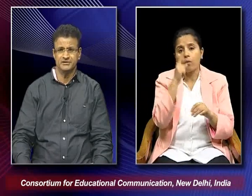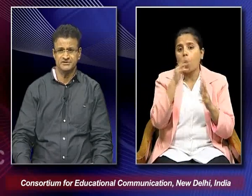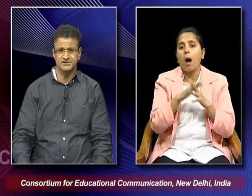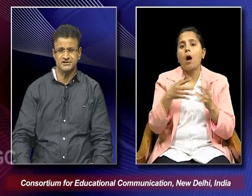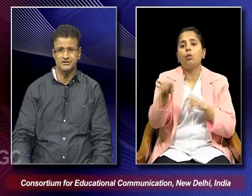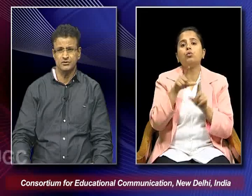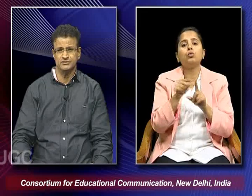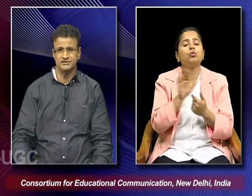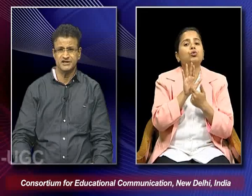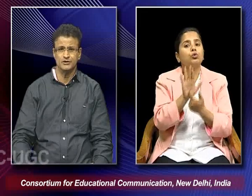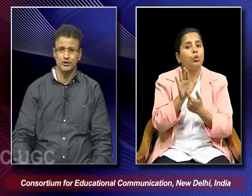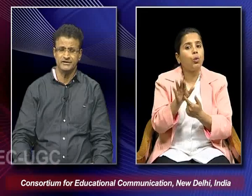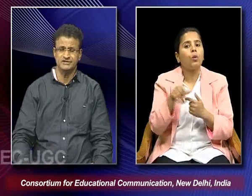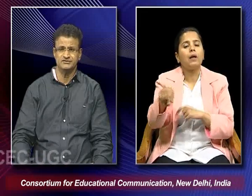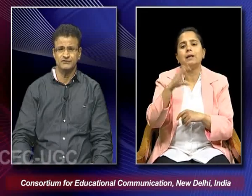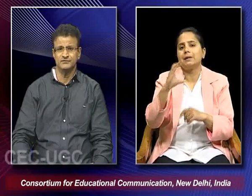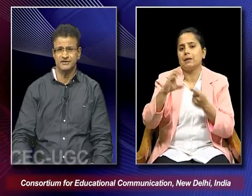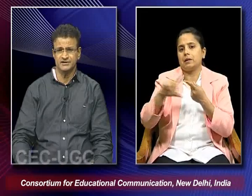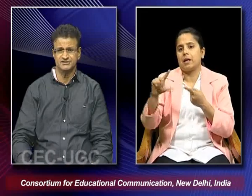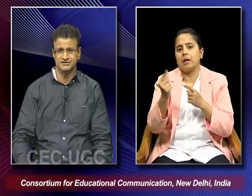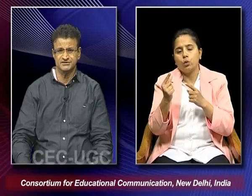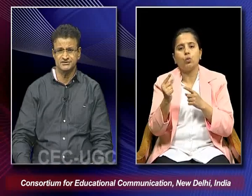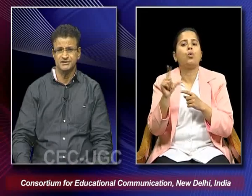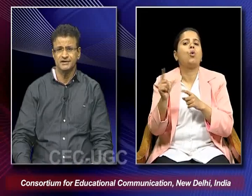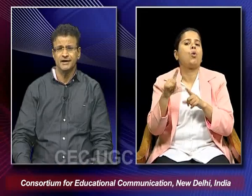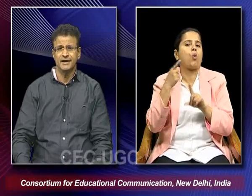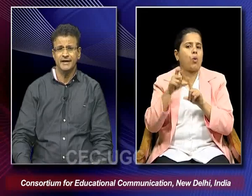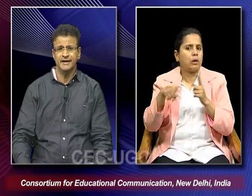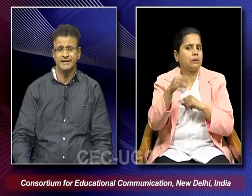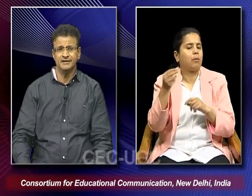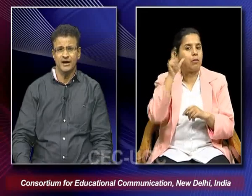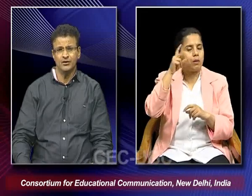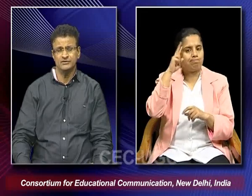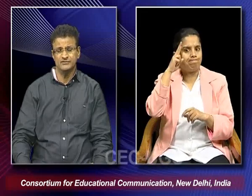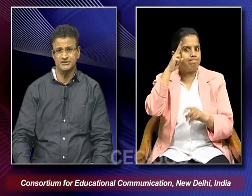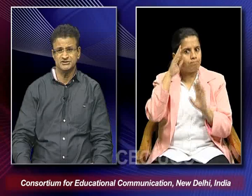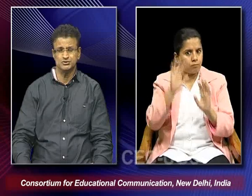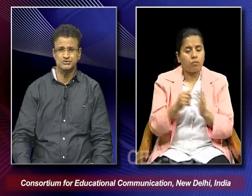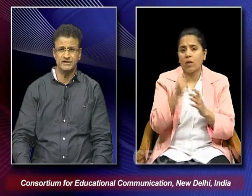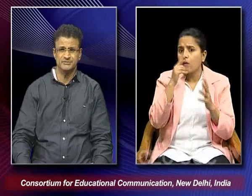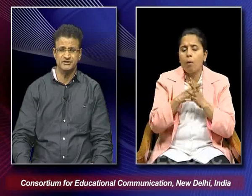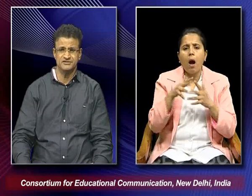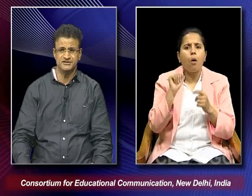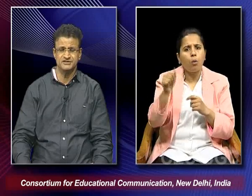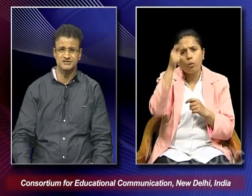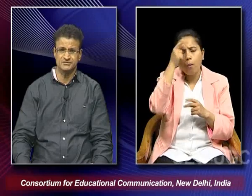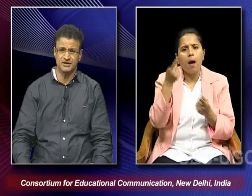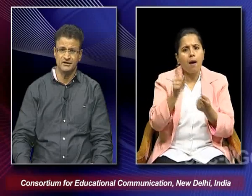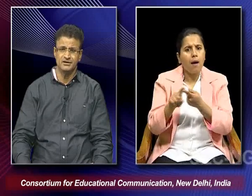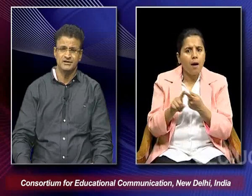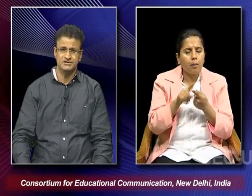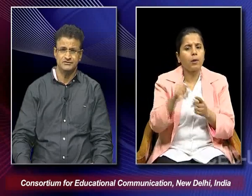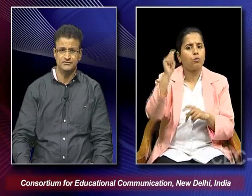being represented on the celluloid, that is one of the main concerns. And how the women's issues they are being treated in